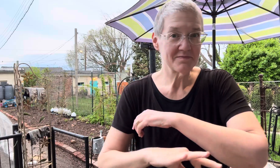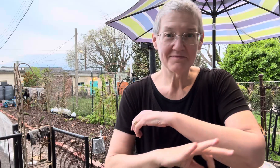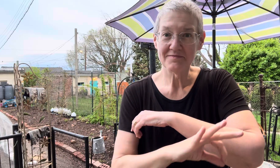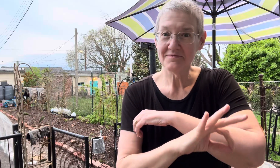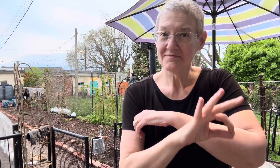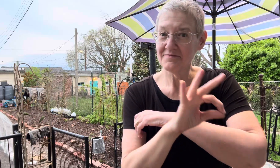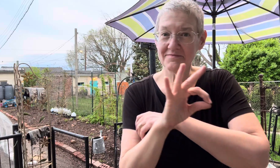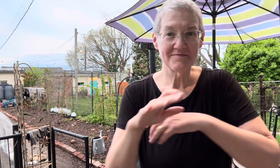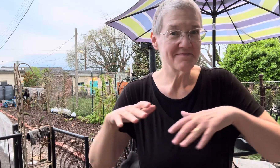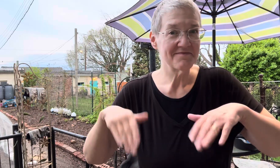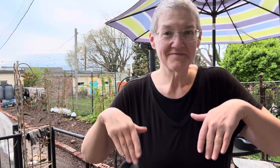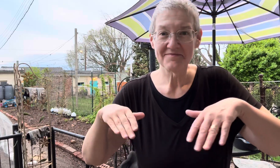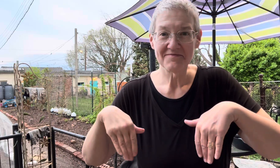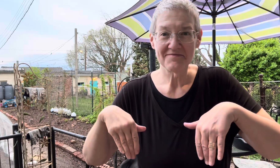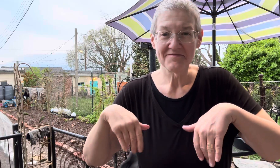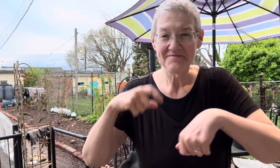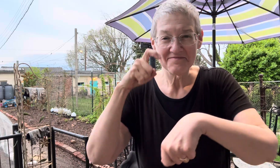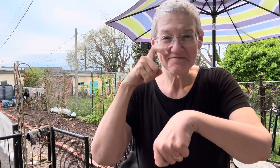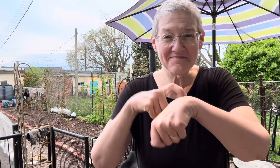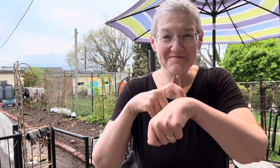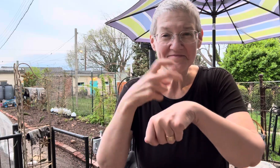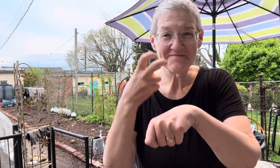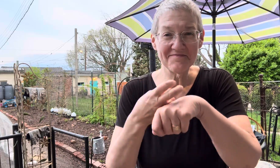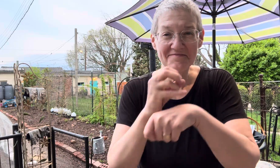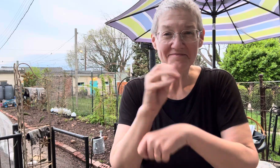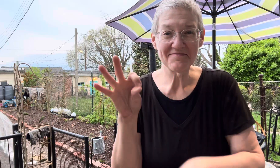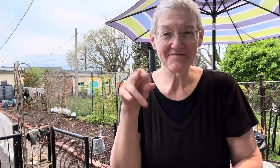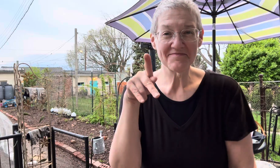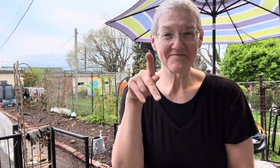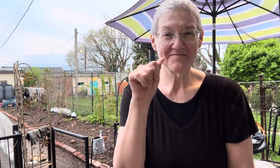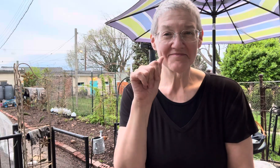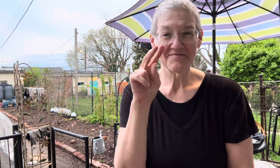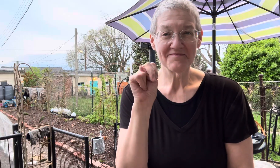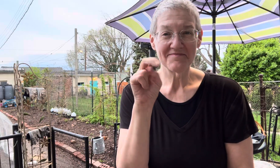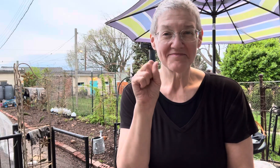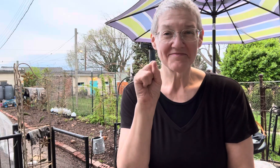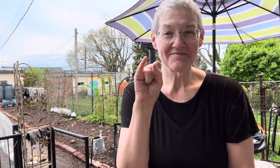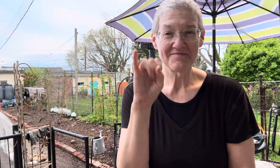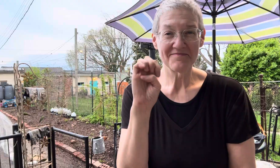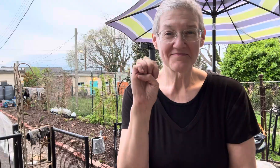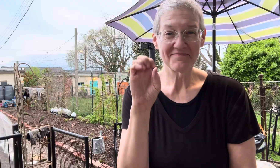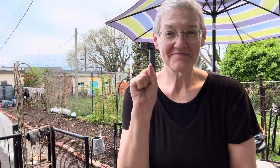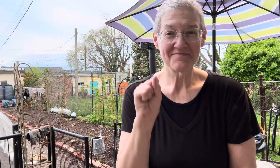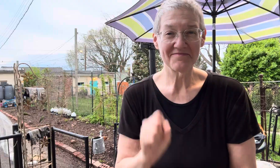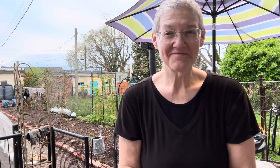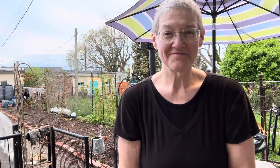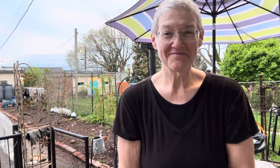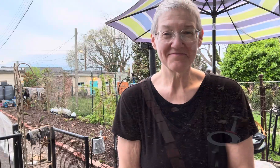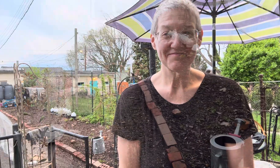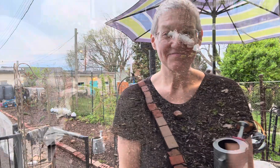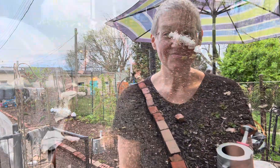and the sun isn't even up yet, but it's time to harden off our pansies.